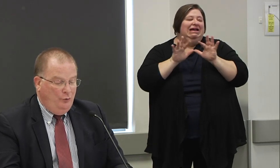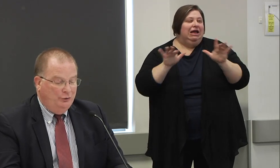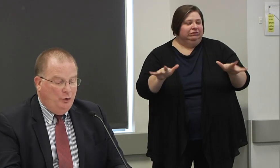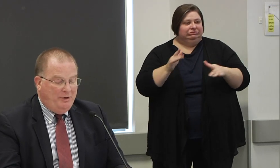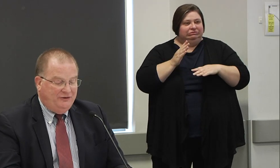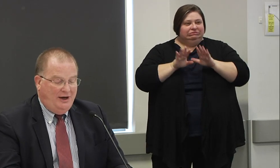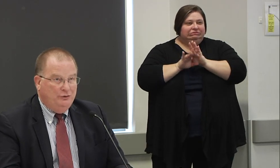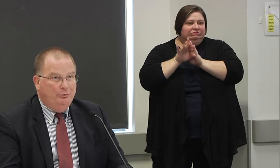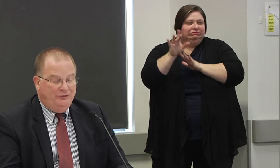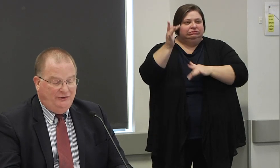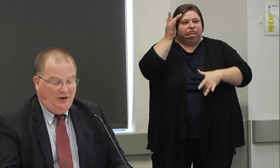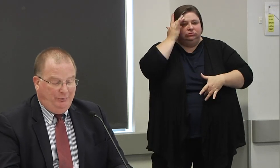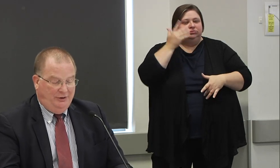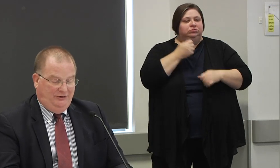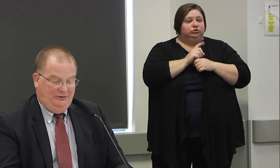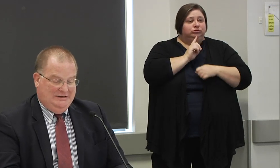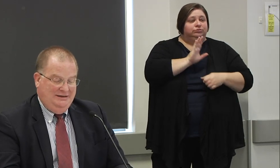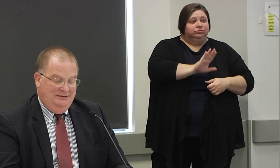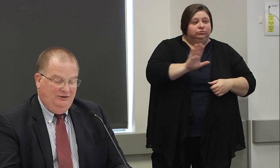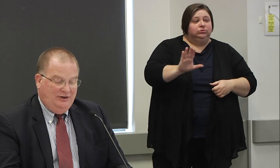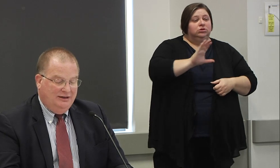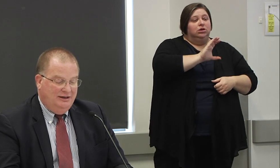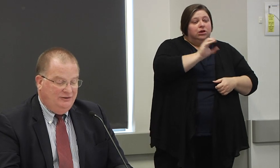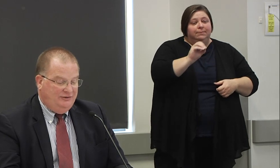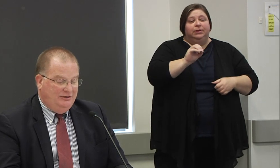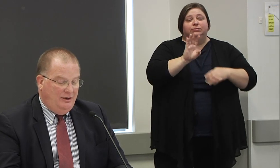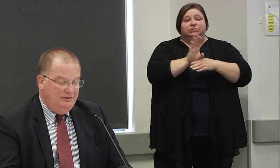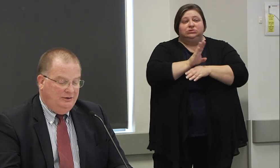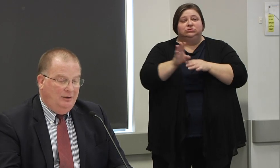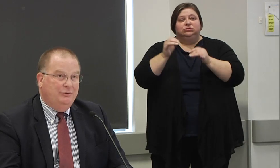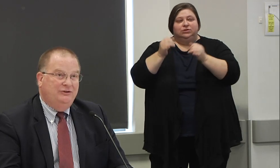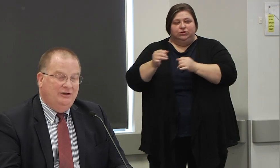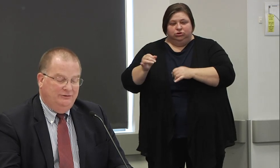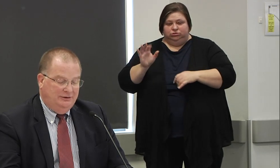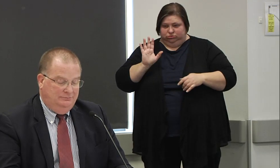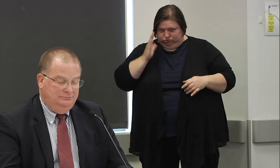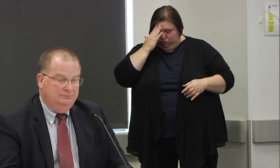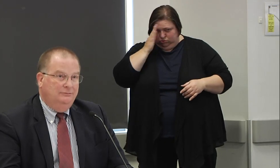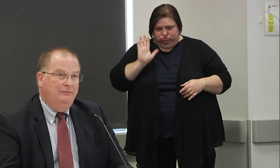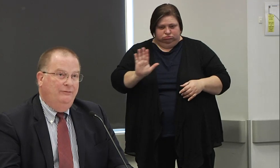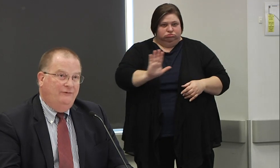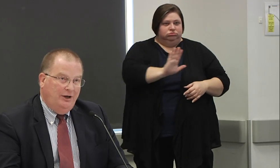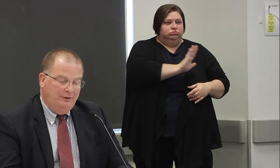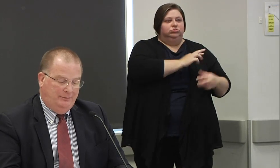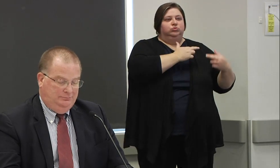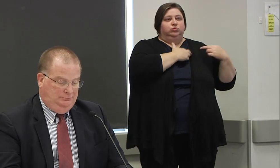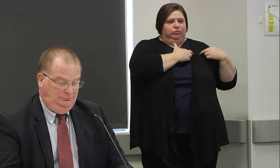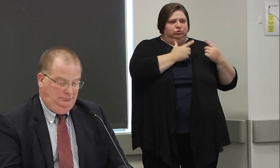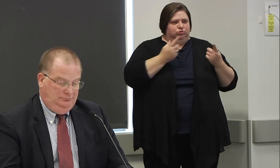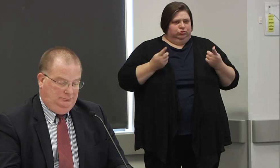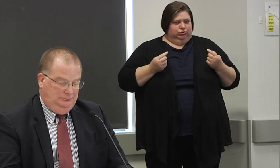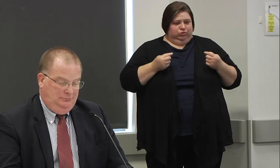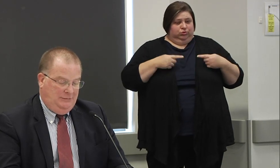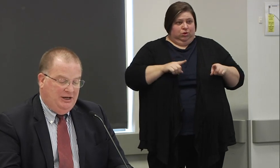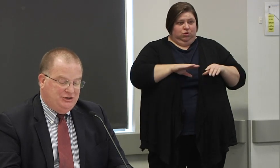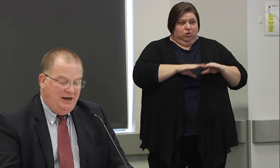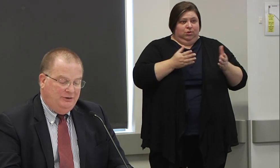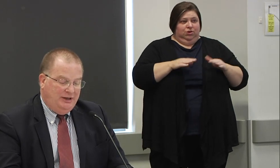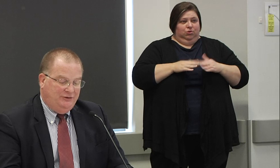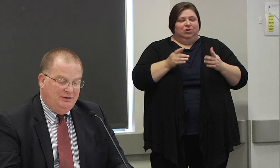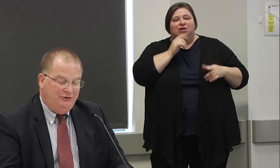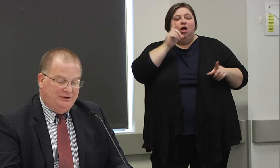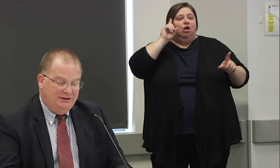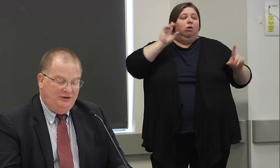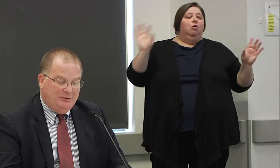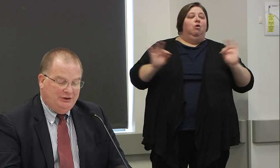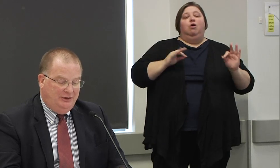know best how your business operates. These guidelines tell you how you can operate safely. Follow them. Each county will have to